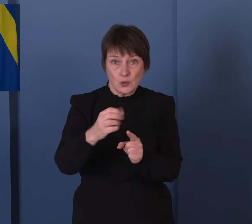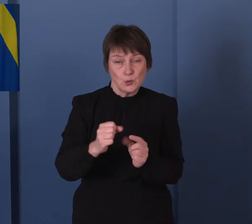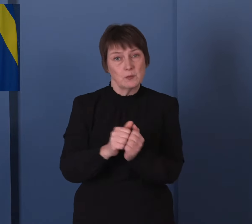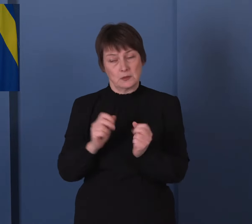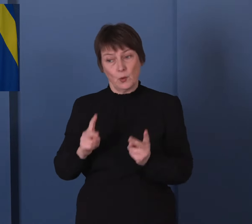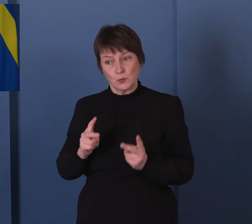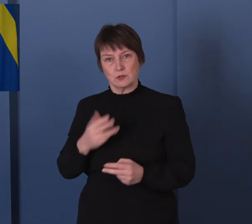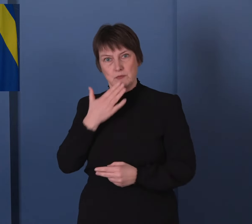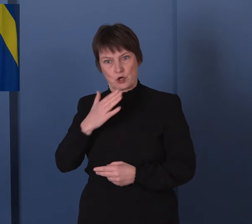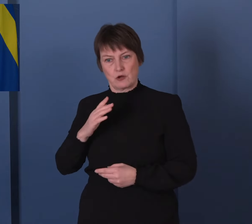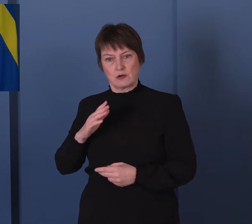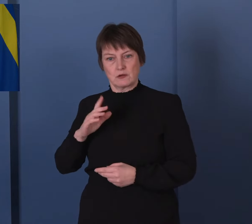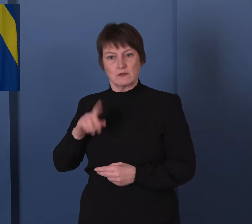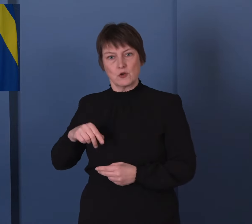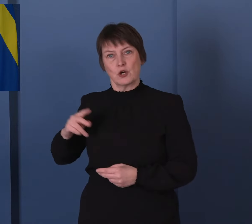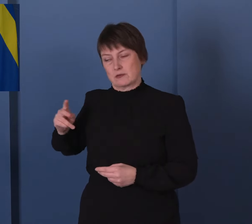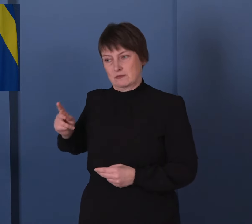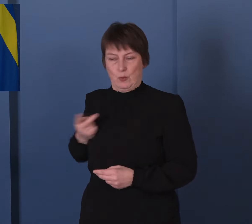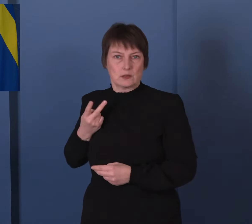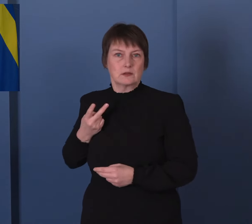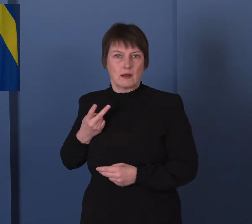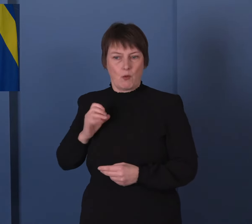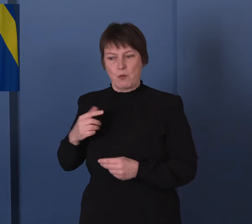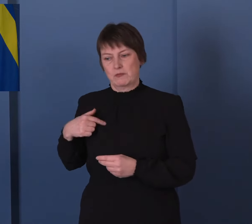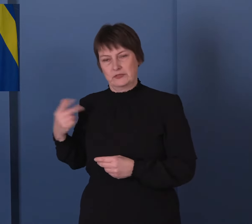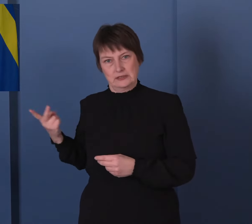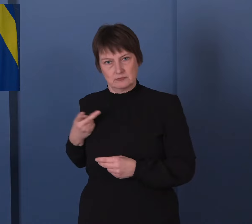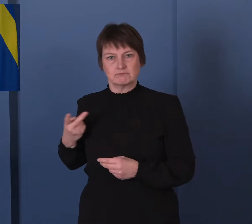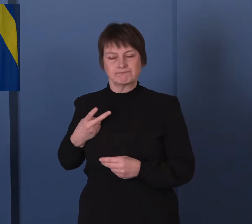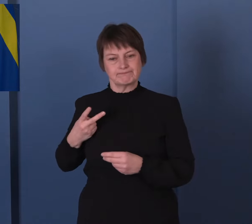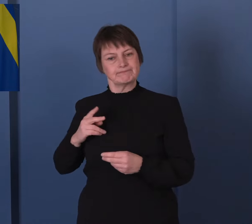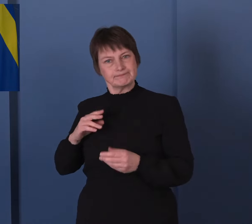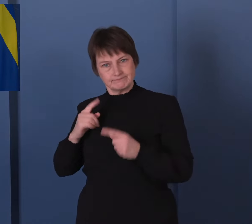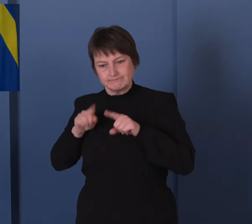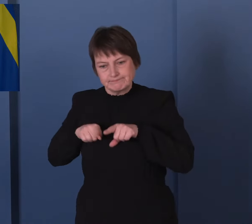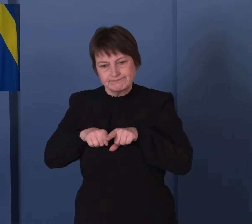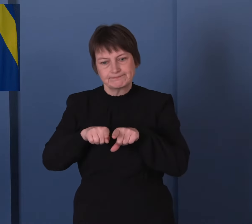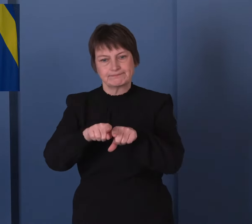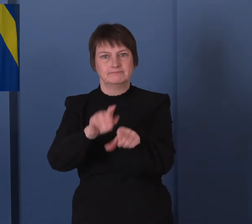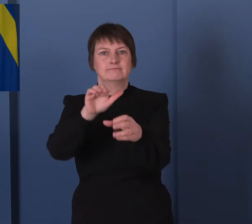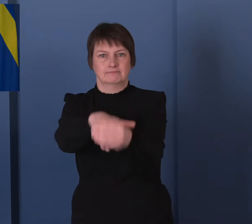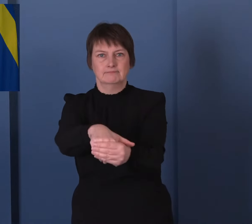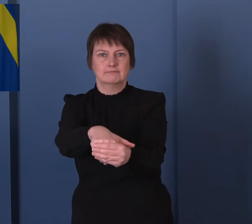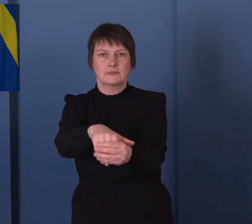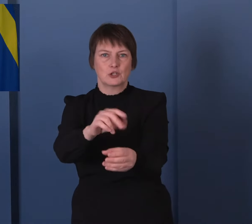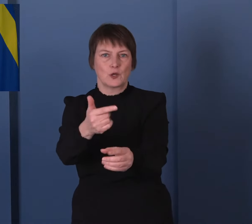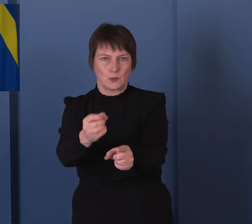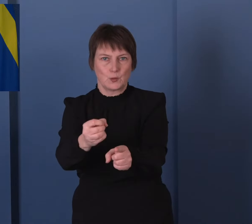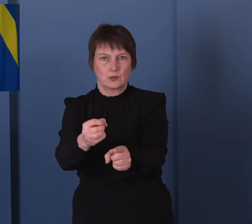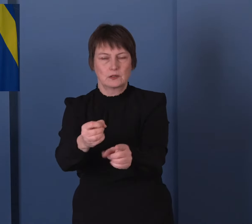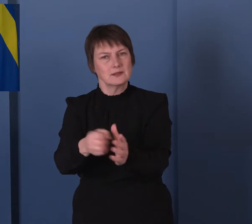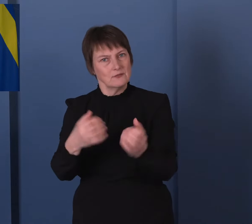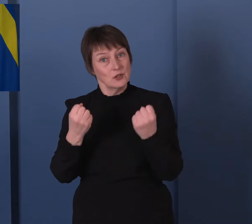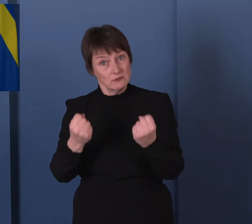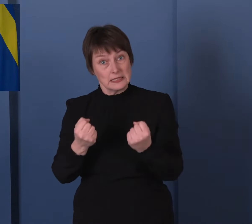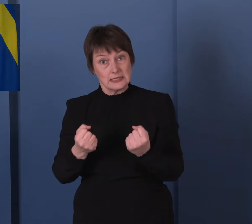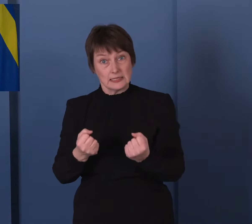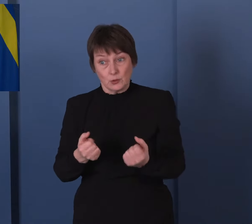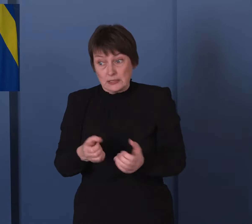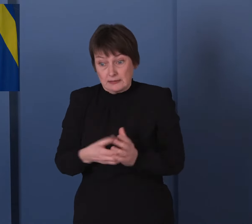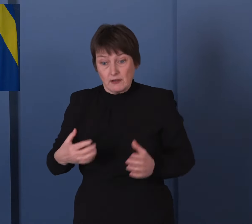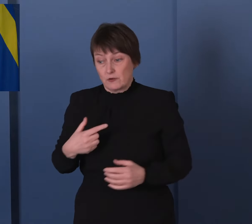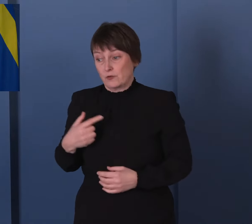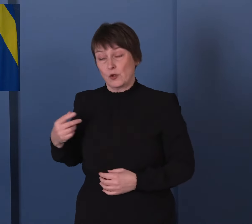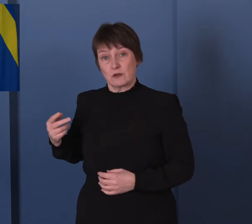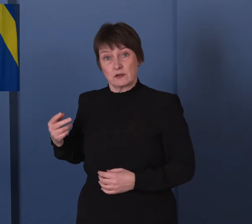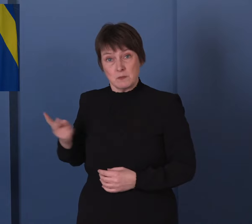be accepted simultaneously. So there's also real reasons why it's so important that we applied and that we are joining